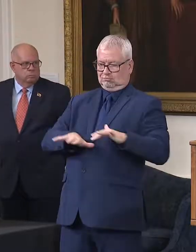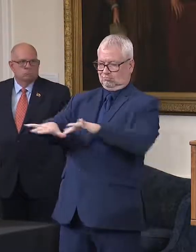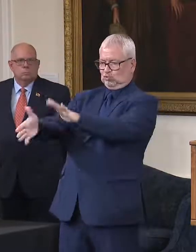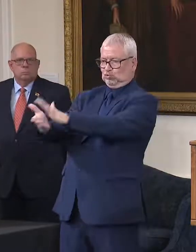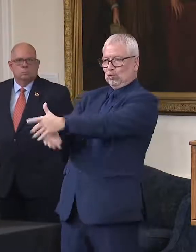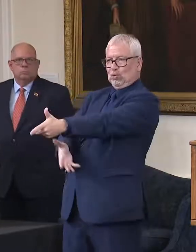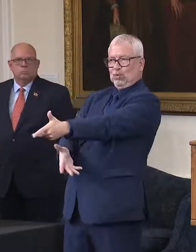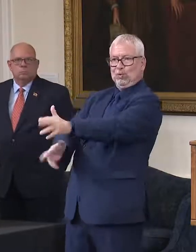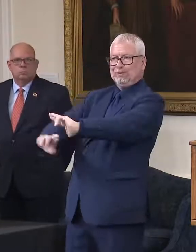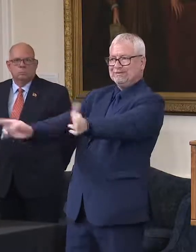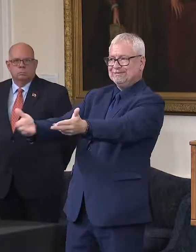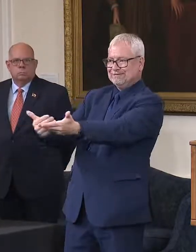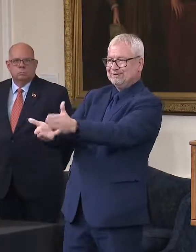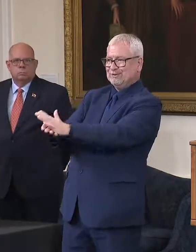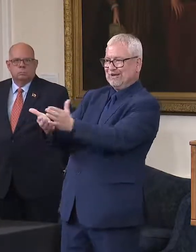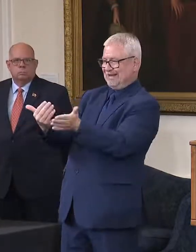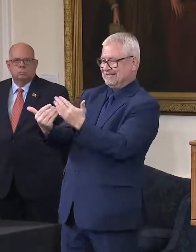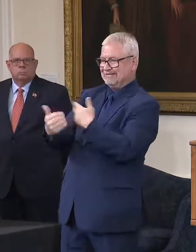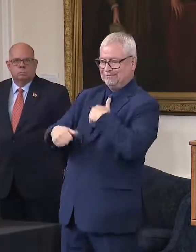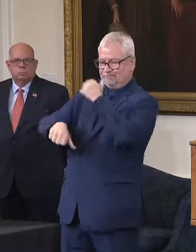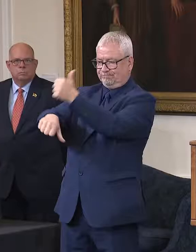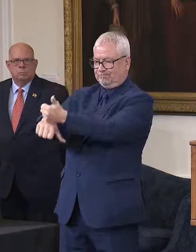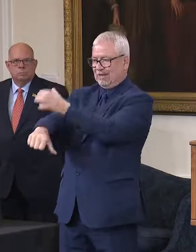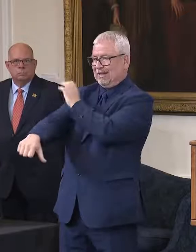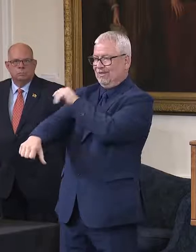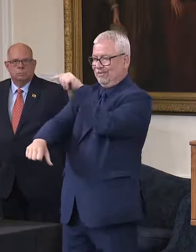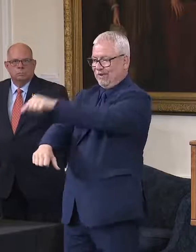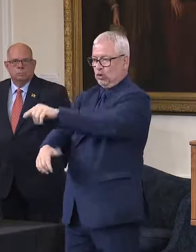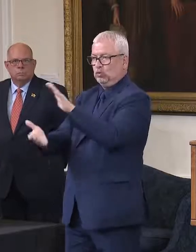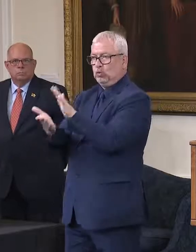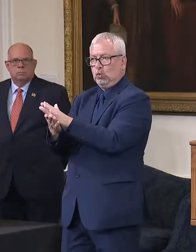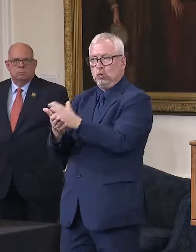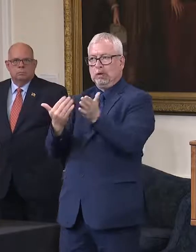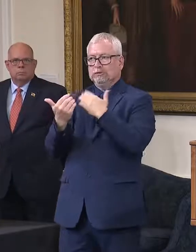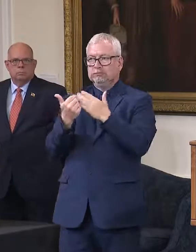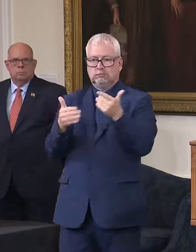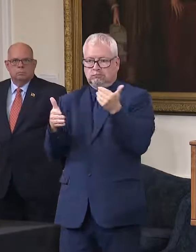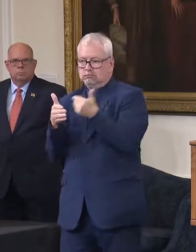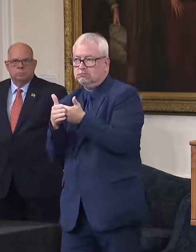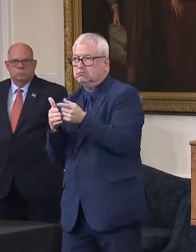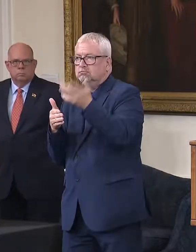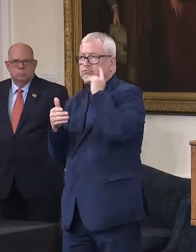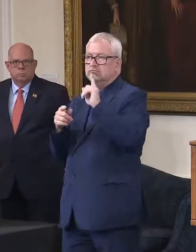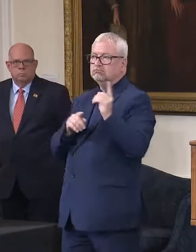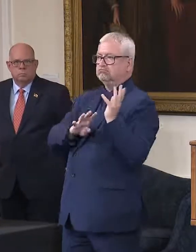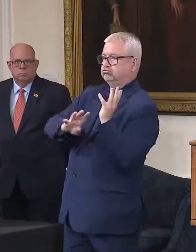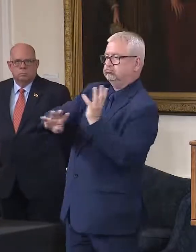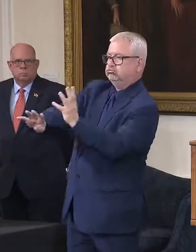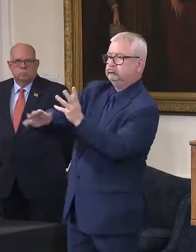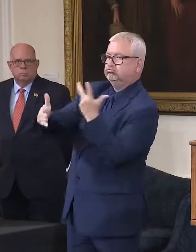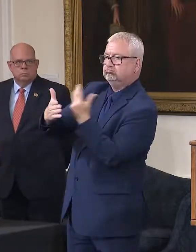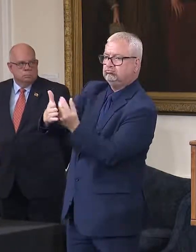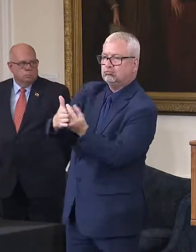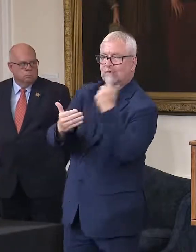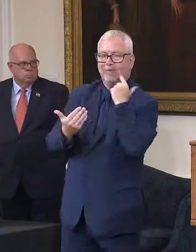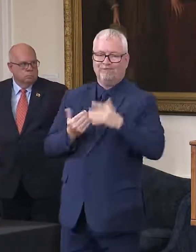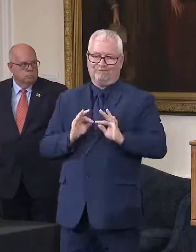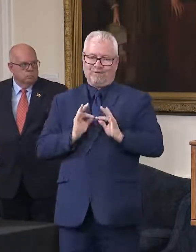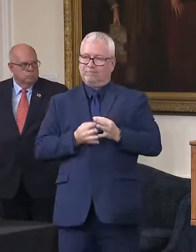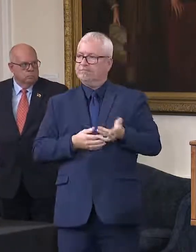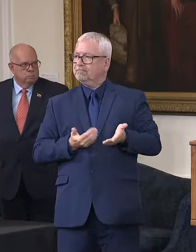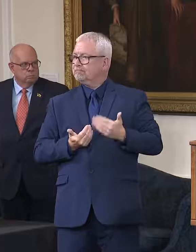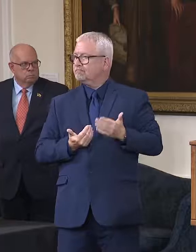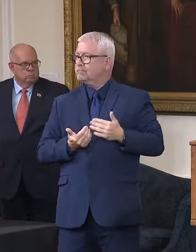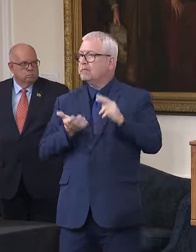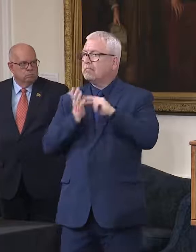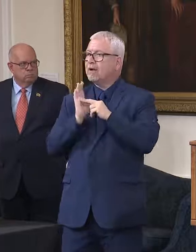those school-based vaccine clinics in the communities where they need them so that children can get to them, so that parents may not,